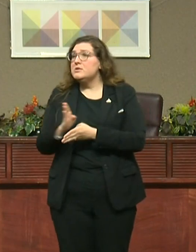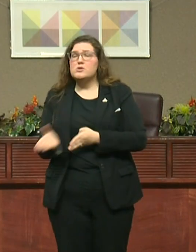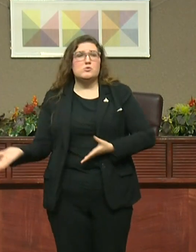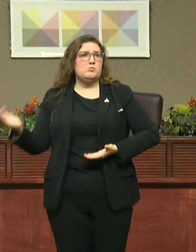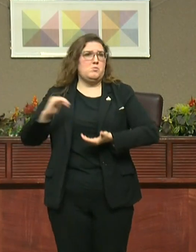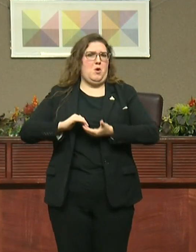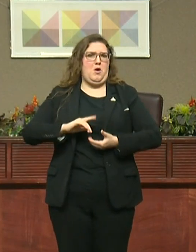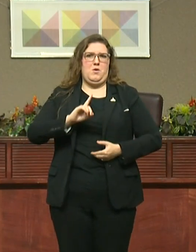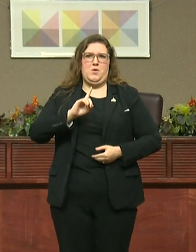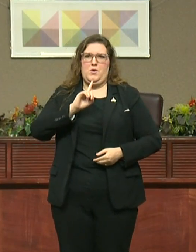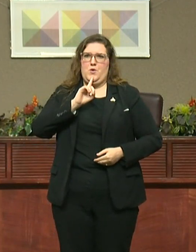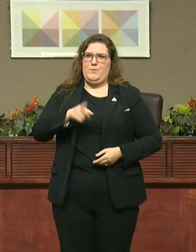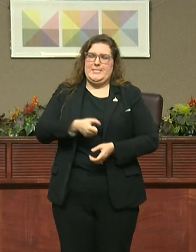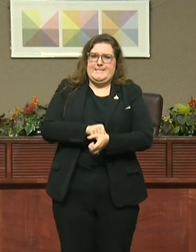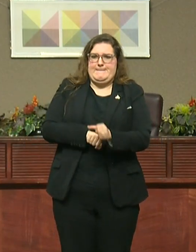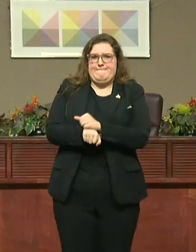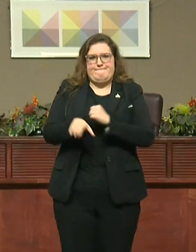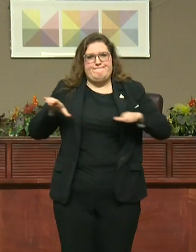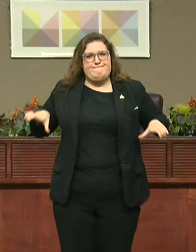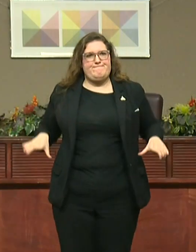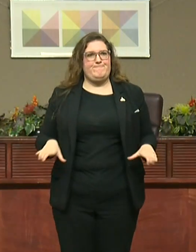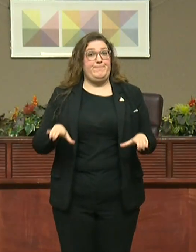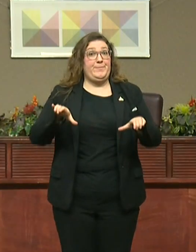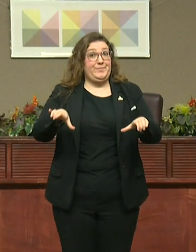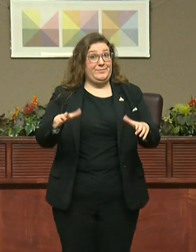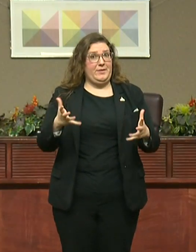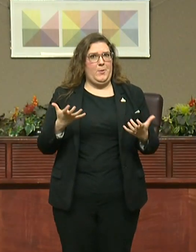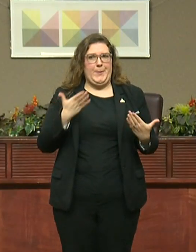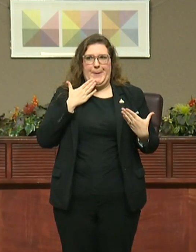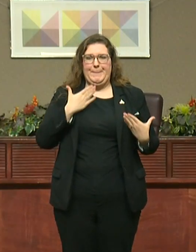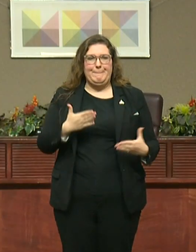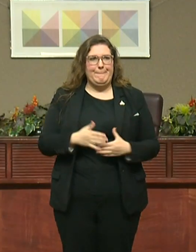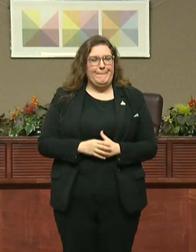recently. We had the